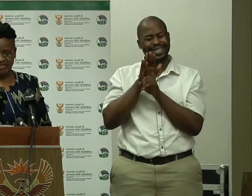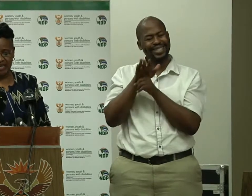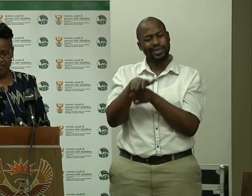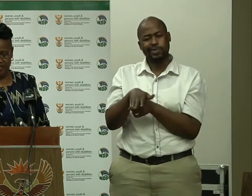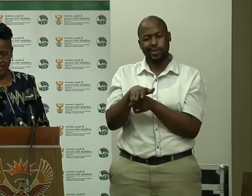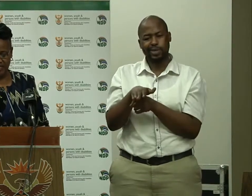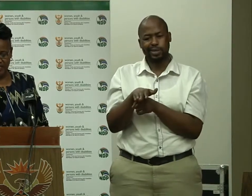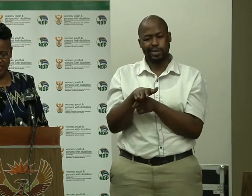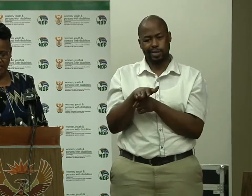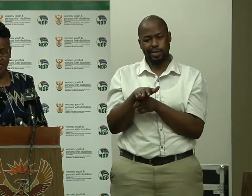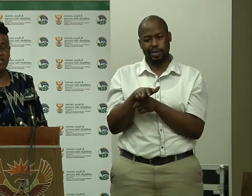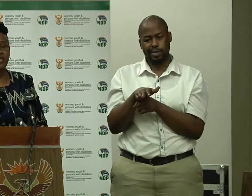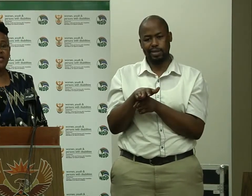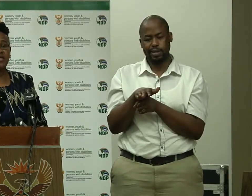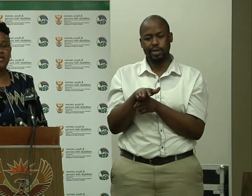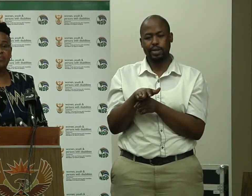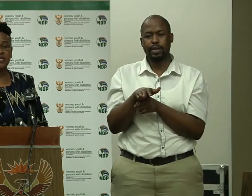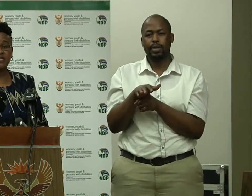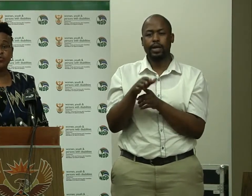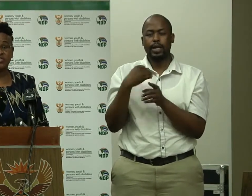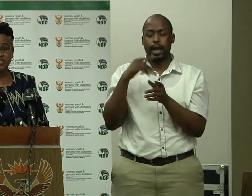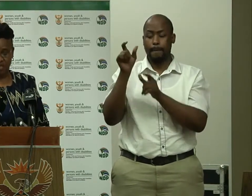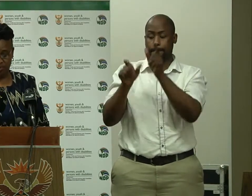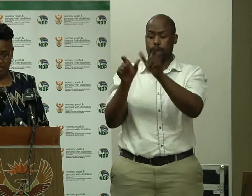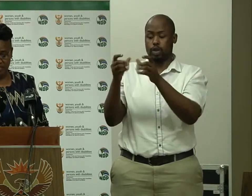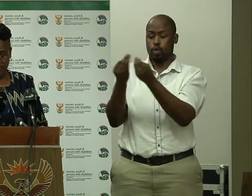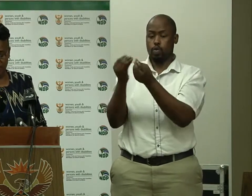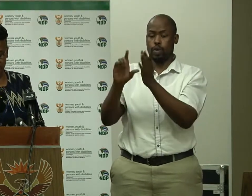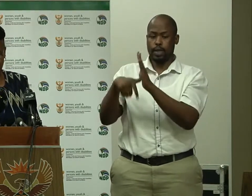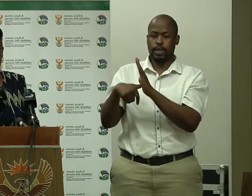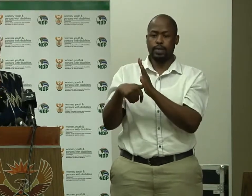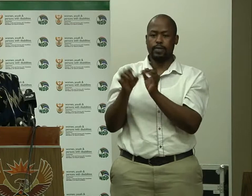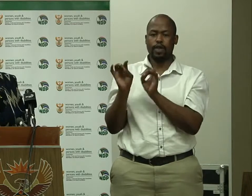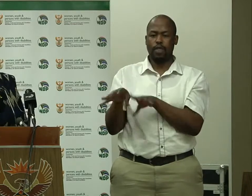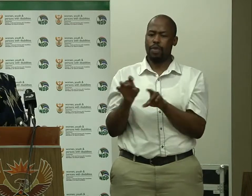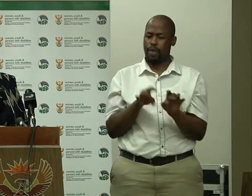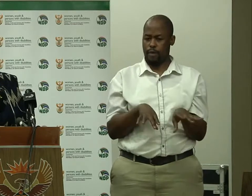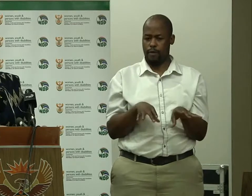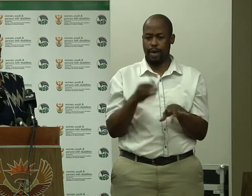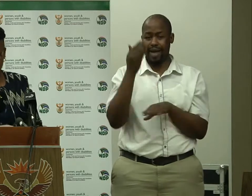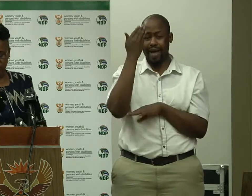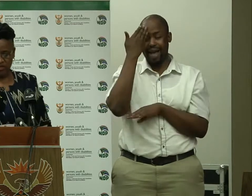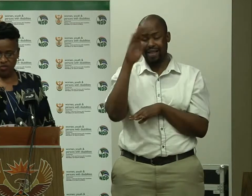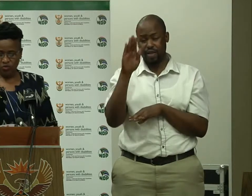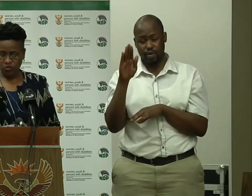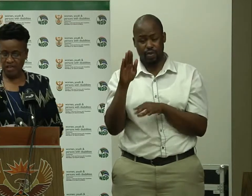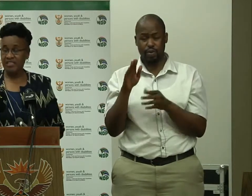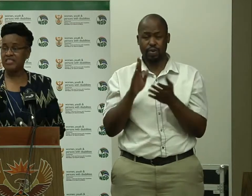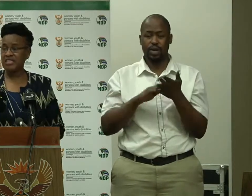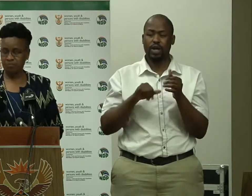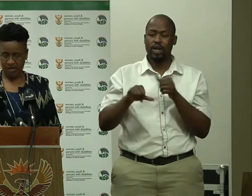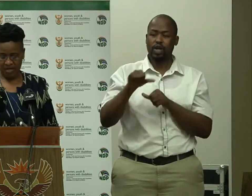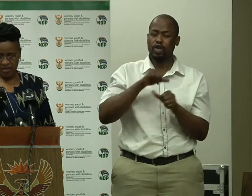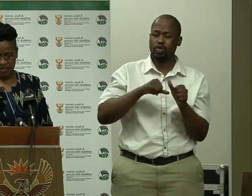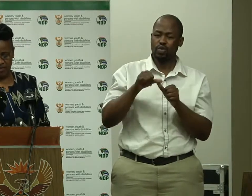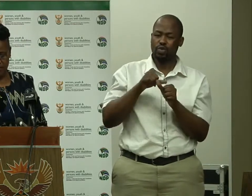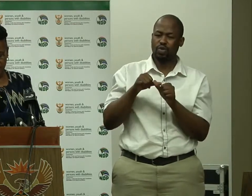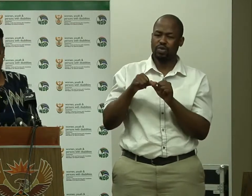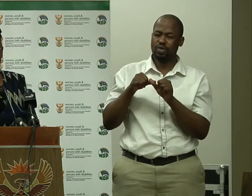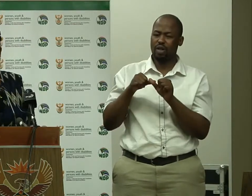and disadvantage that persons with disabilities suffer. Attitudes, social